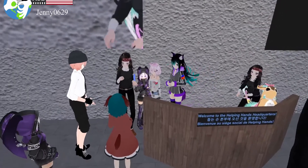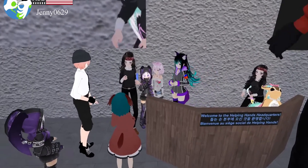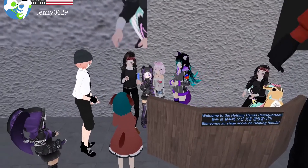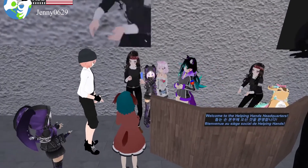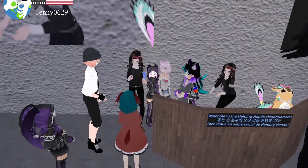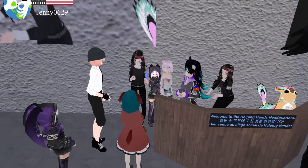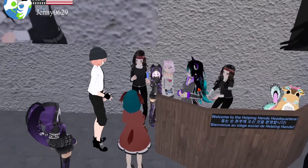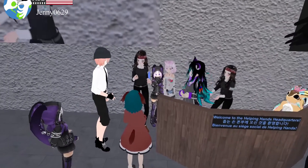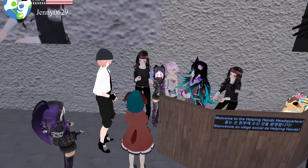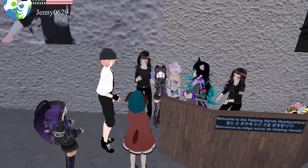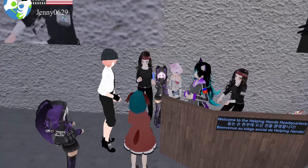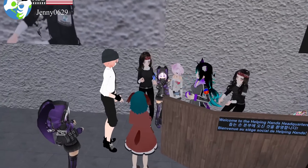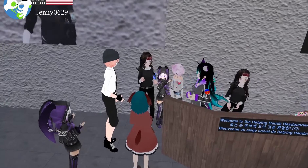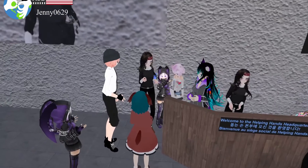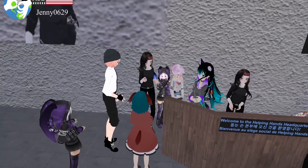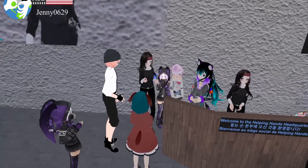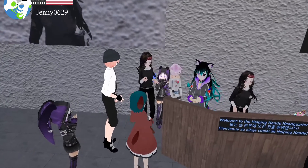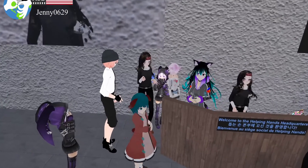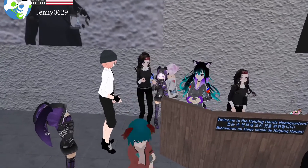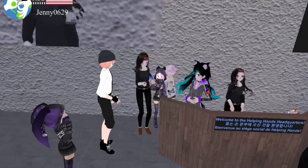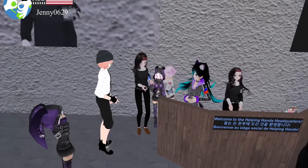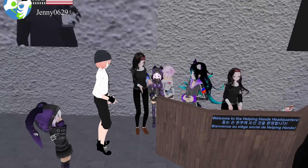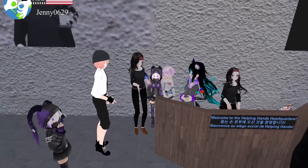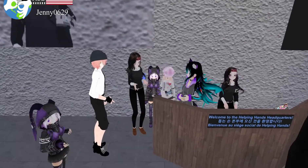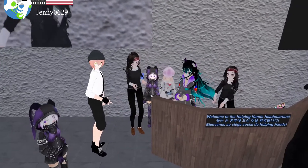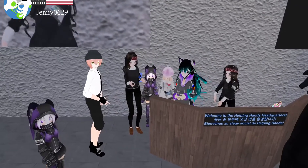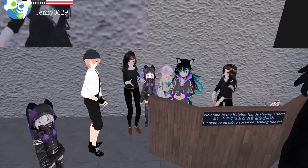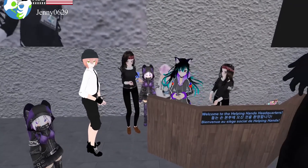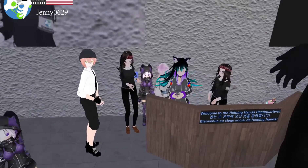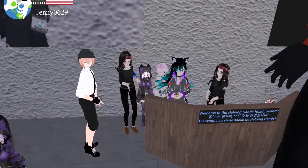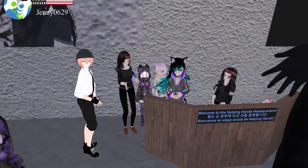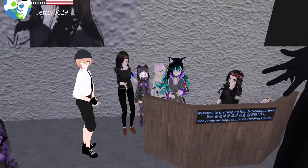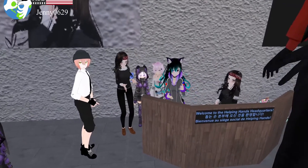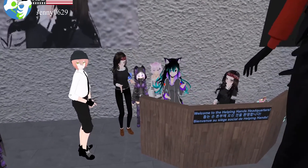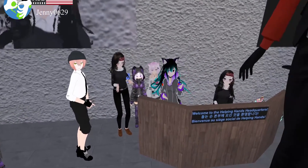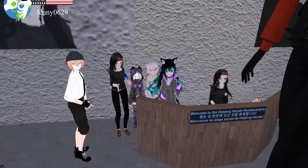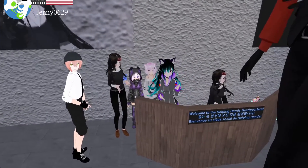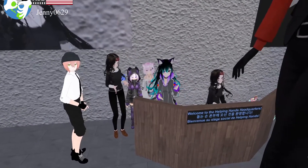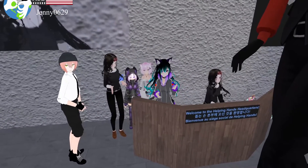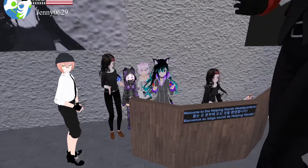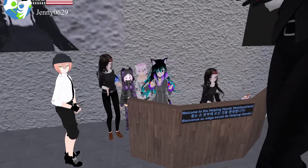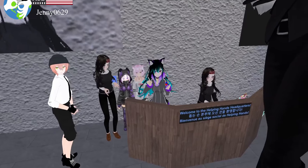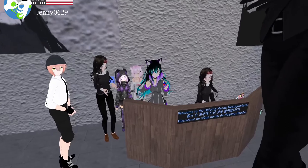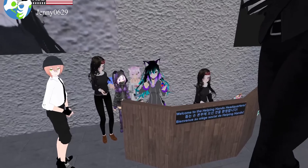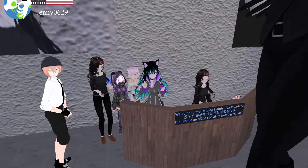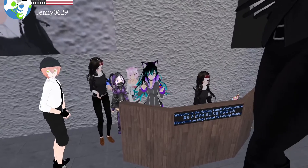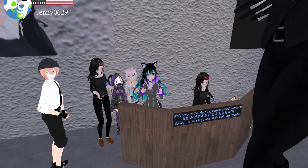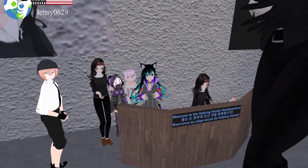like So how would I sign the name? the closest step or like in the middle? I guess probably in the middle. And then, Little hairs